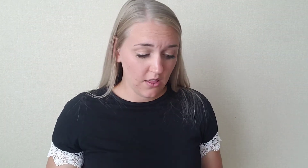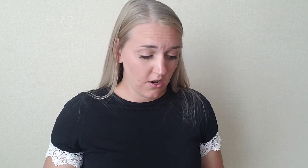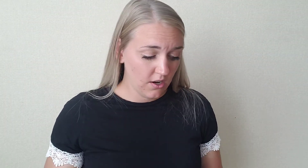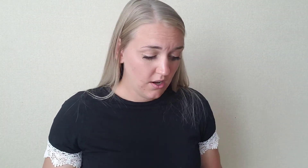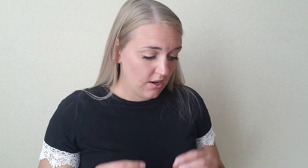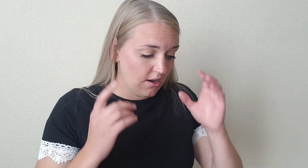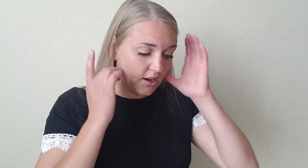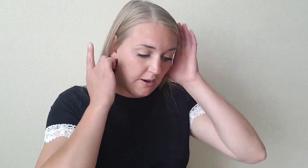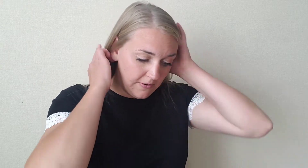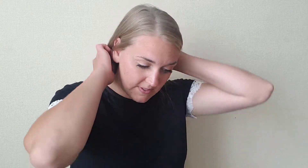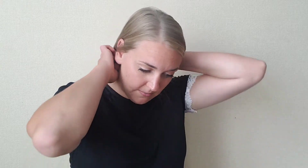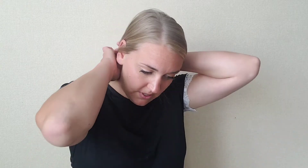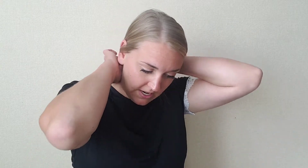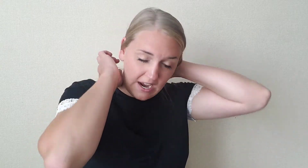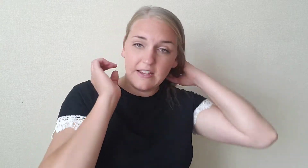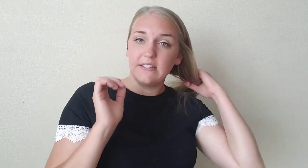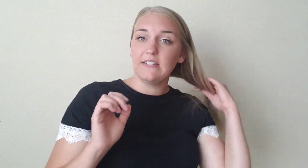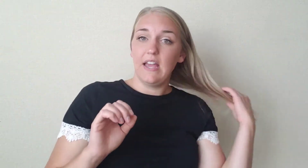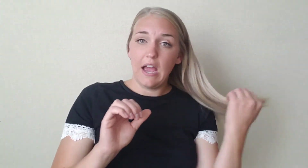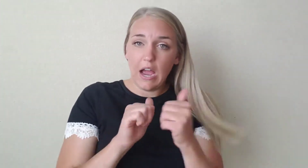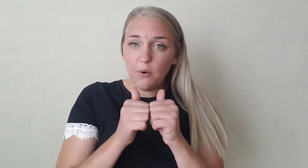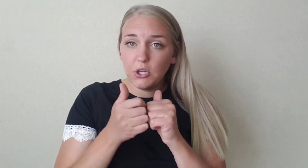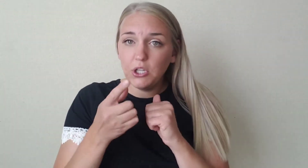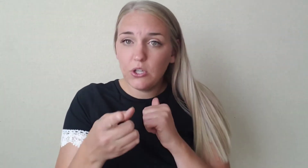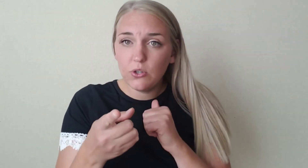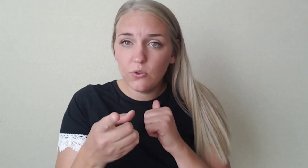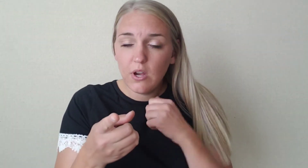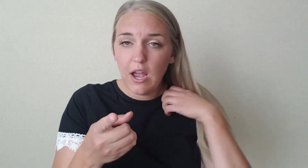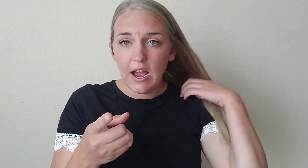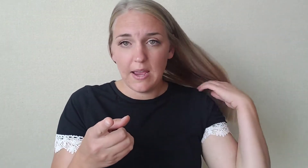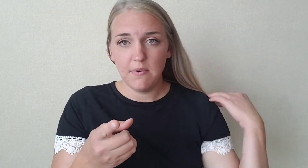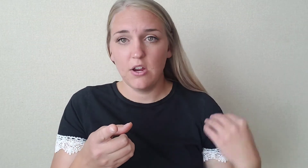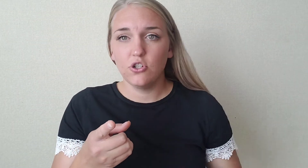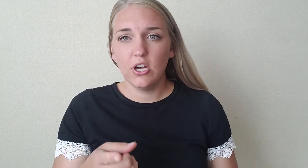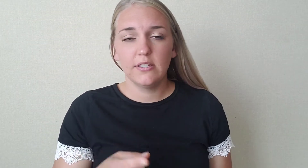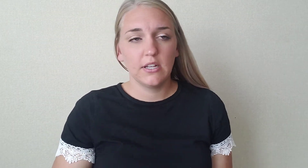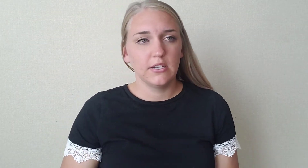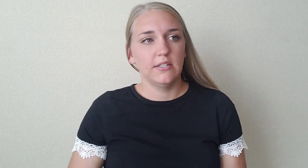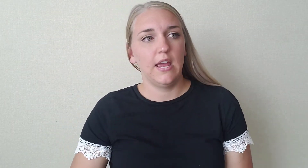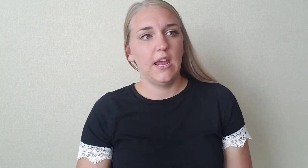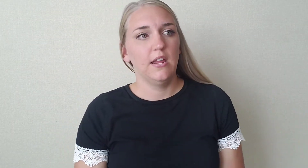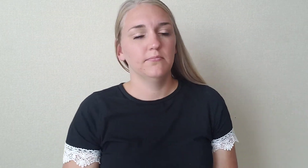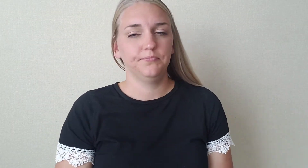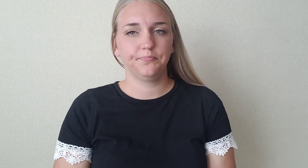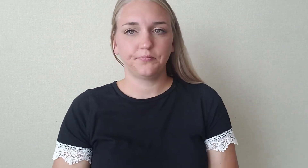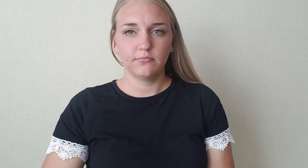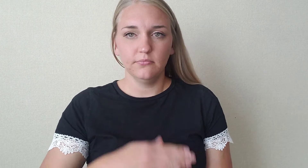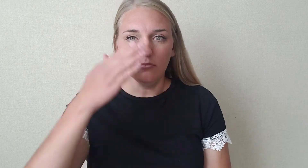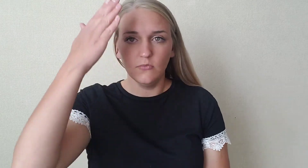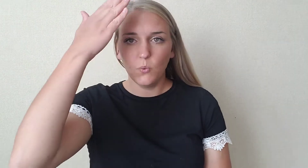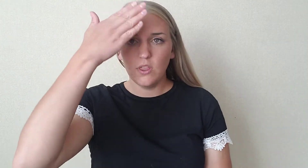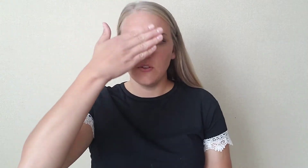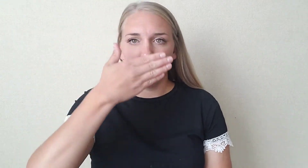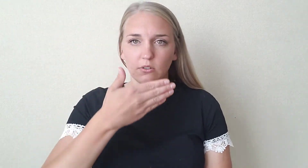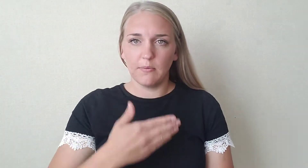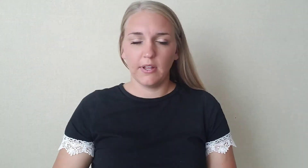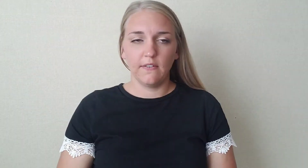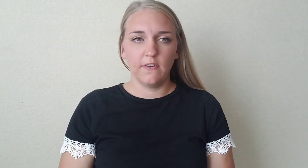together. If somebody asks, how are you? I am not just gonna say with a totally blank